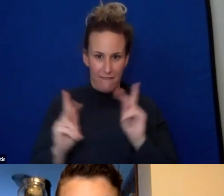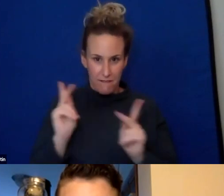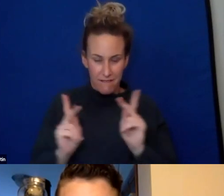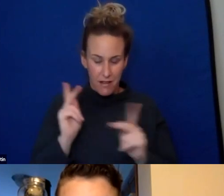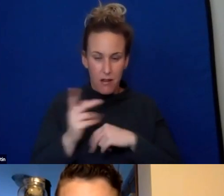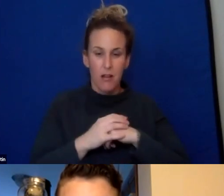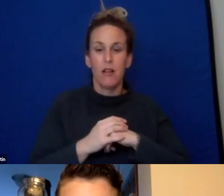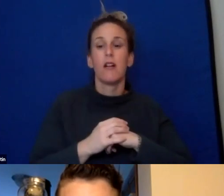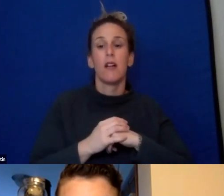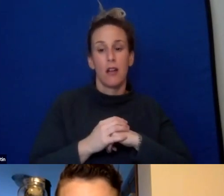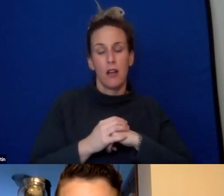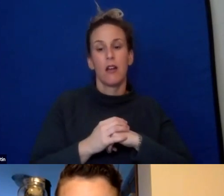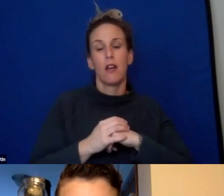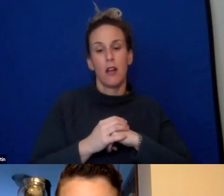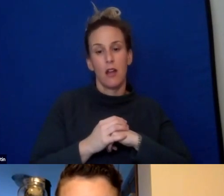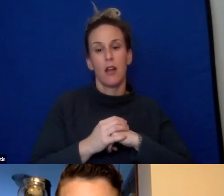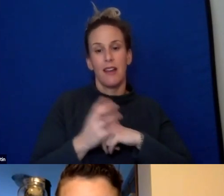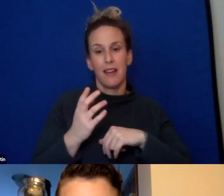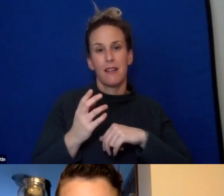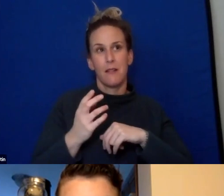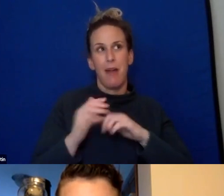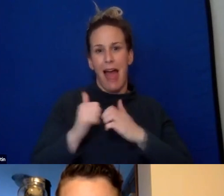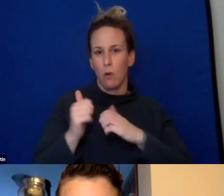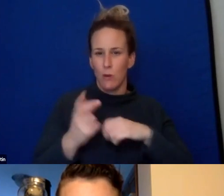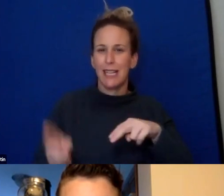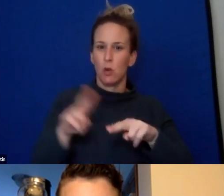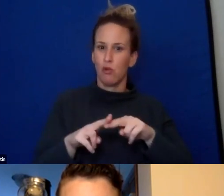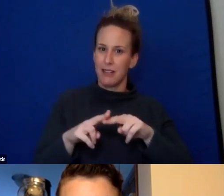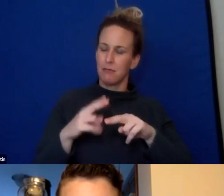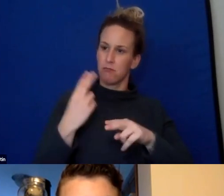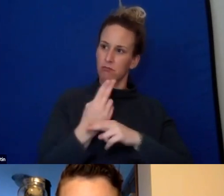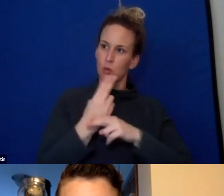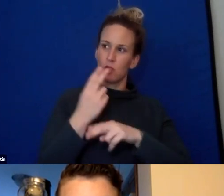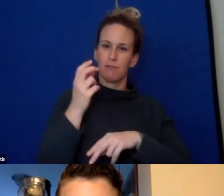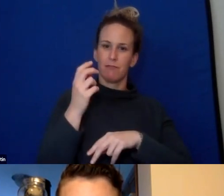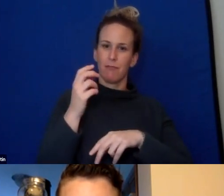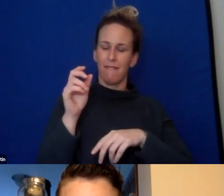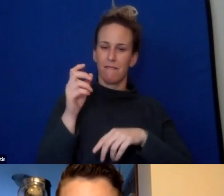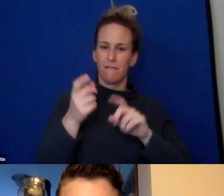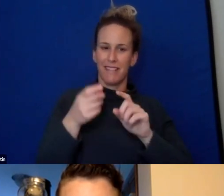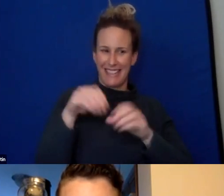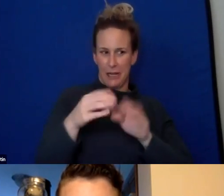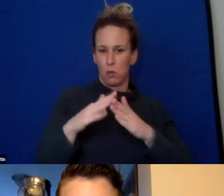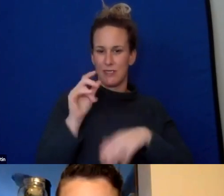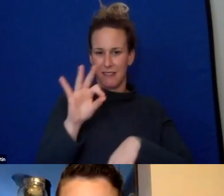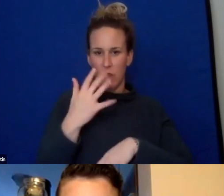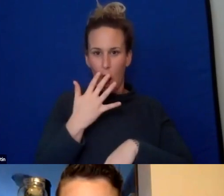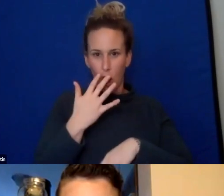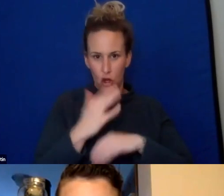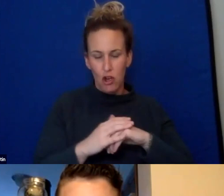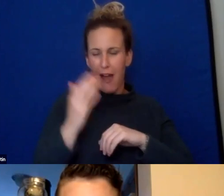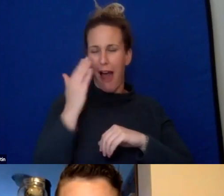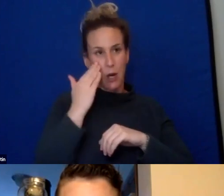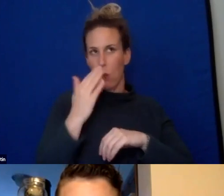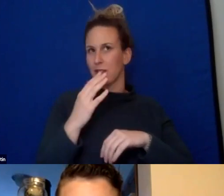increase utilization um in communities of color i i know that um that's something that's talked